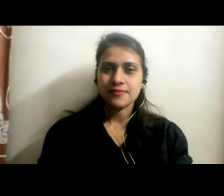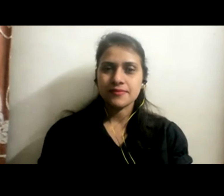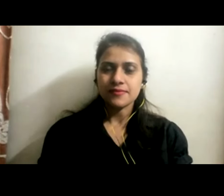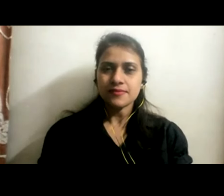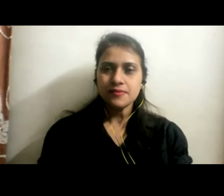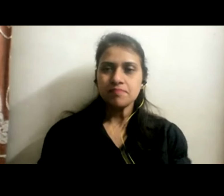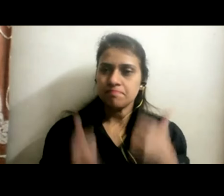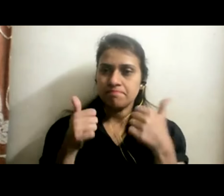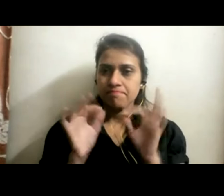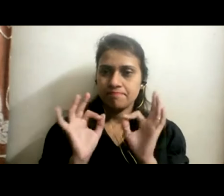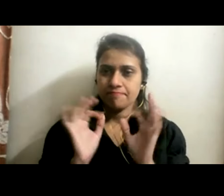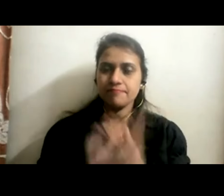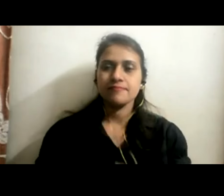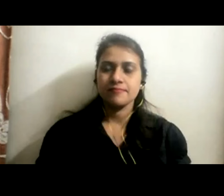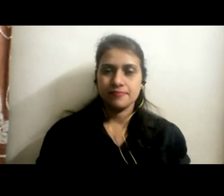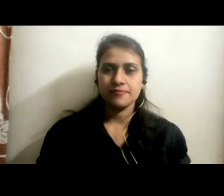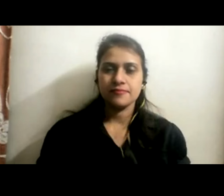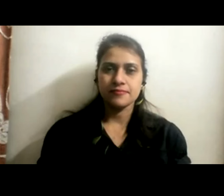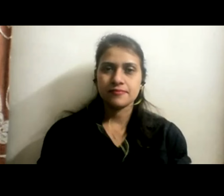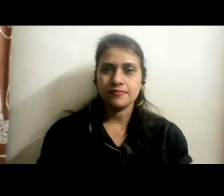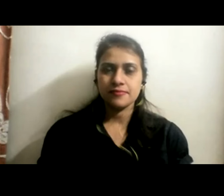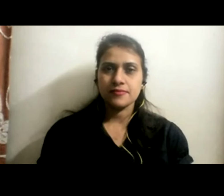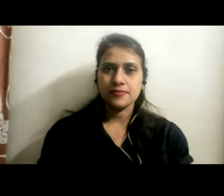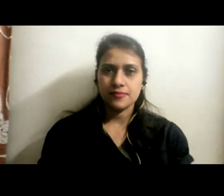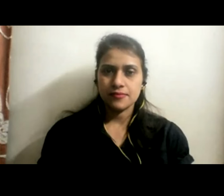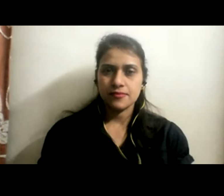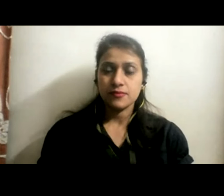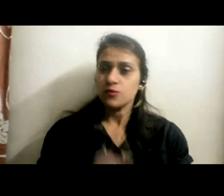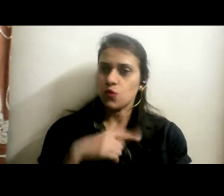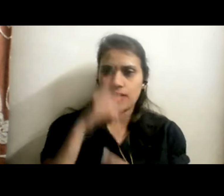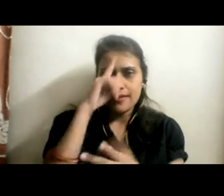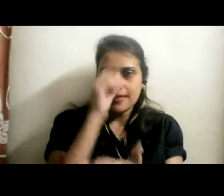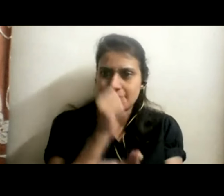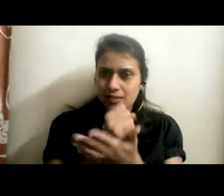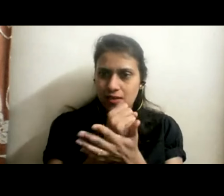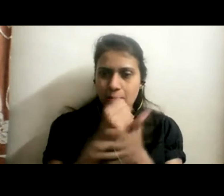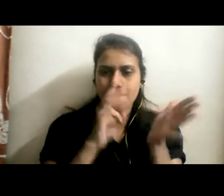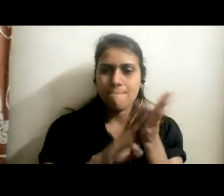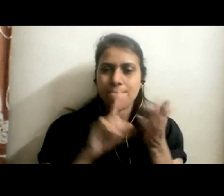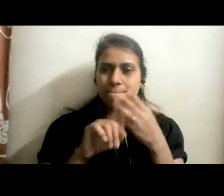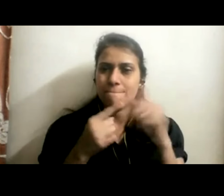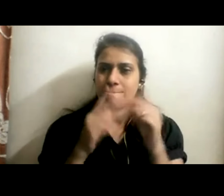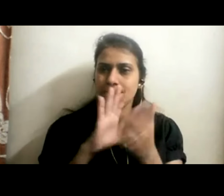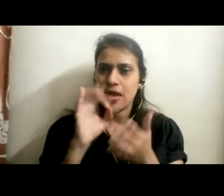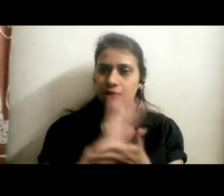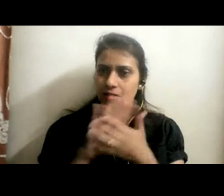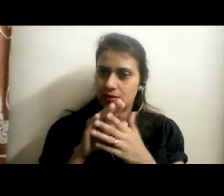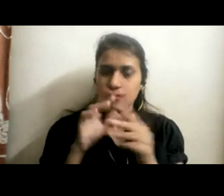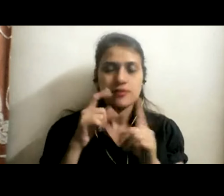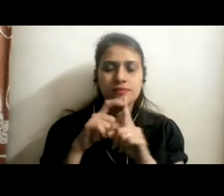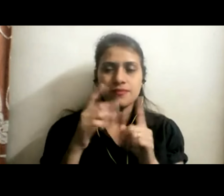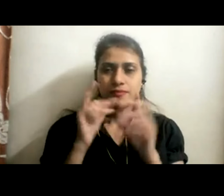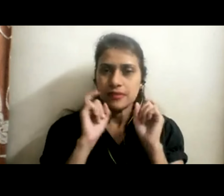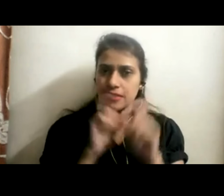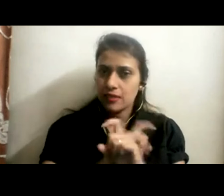Okay. So now once we have decided the methods, how we want to collect our data, we get on to our tools.